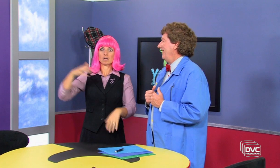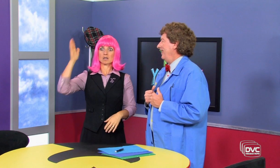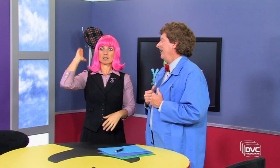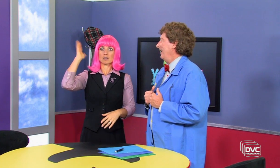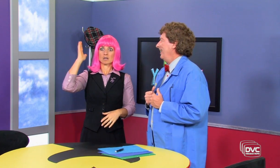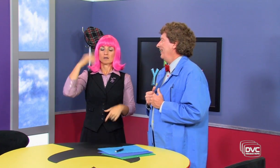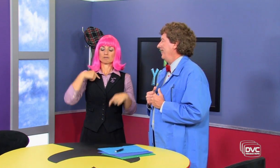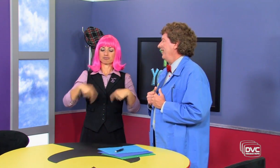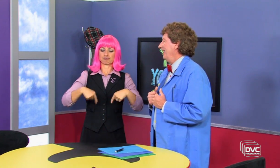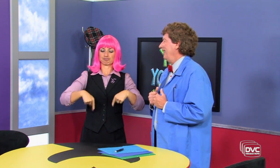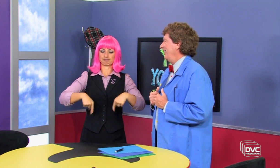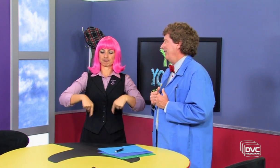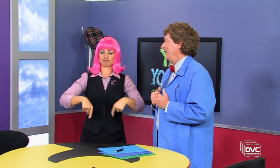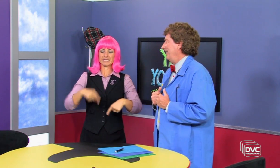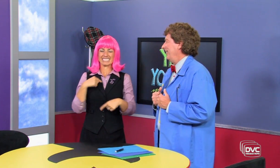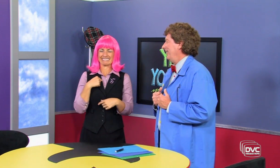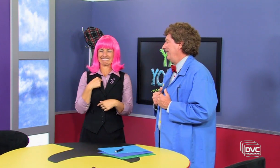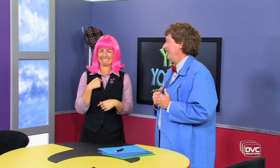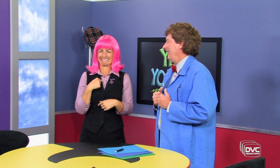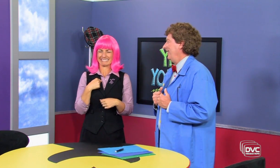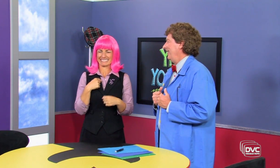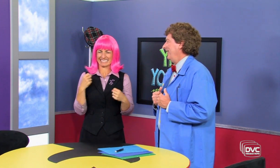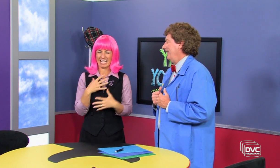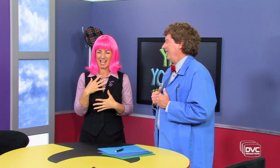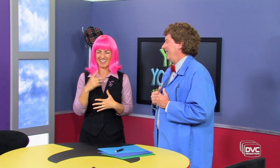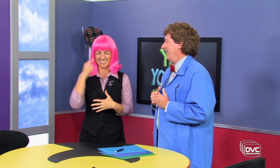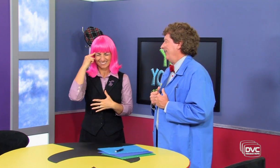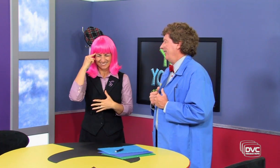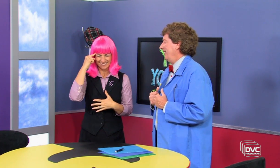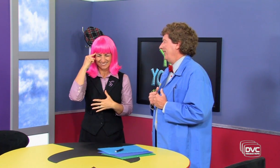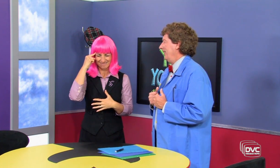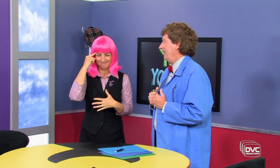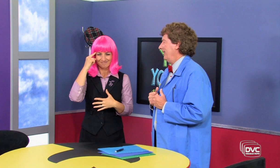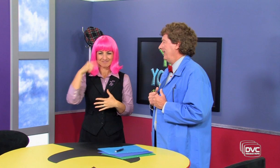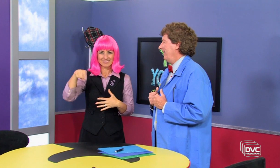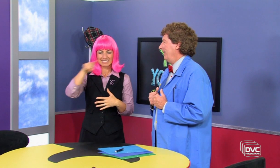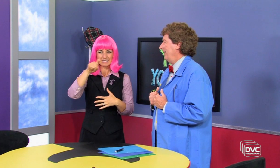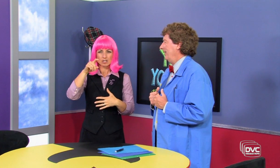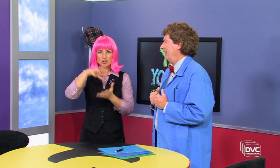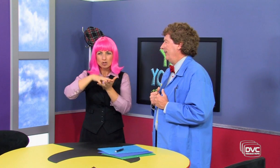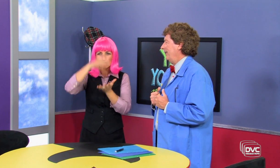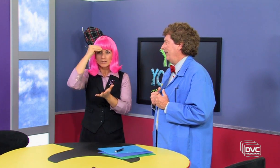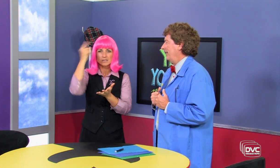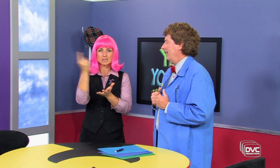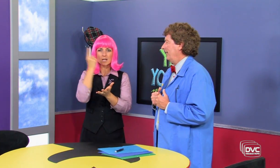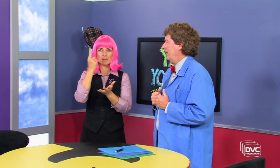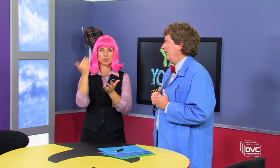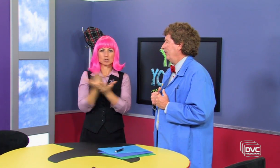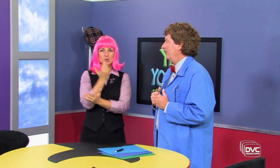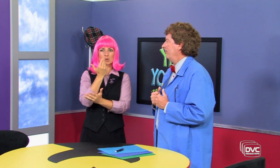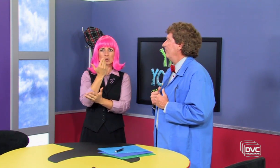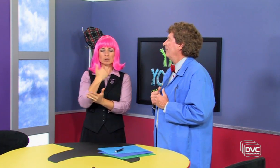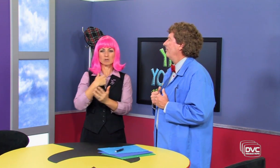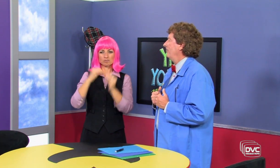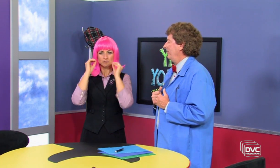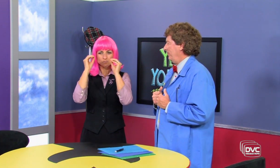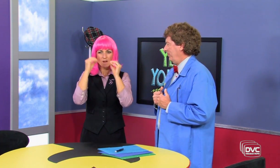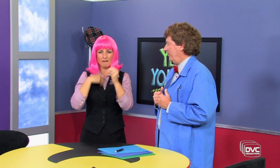them staring at me. I was really nervous and scared. Then I thought, they need to learn something new. I have a lot